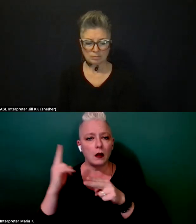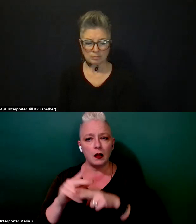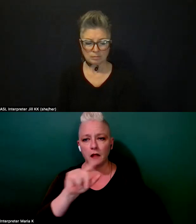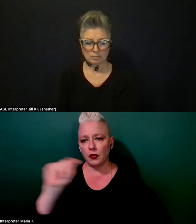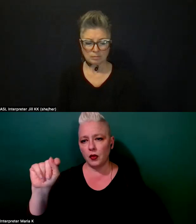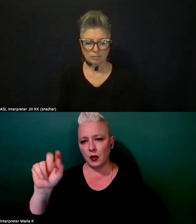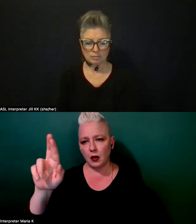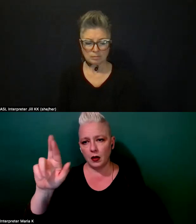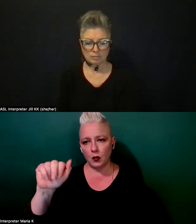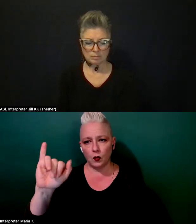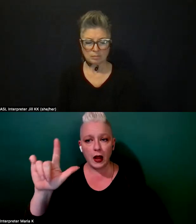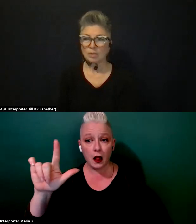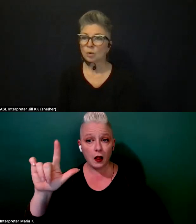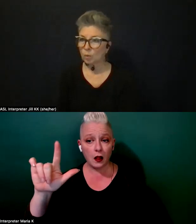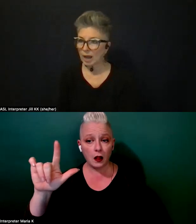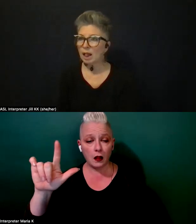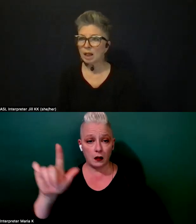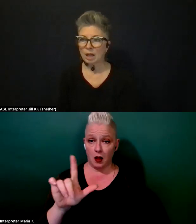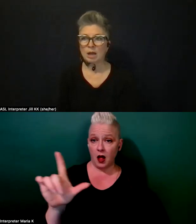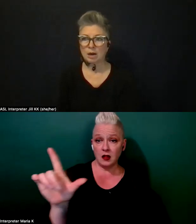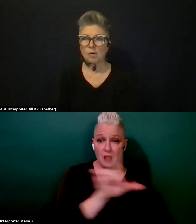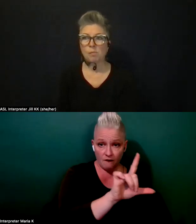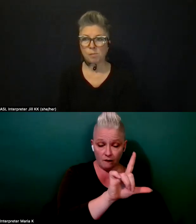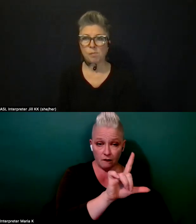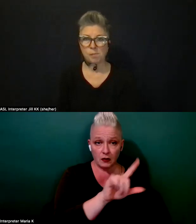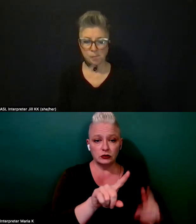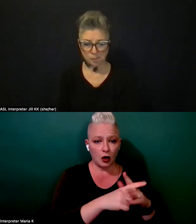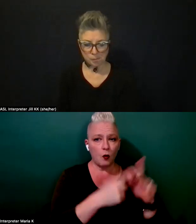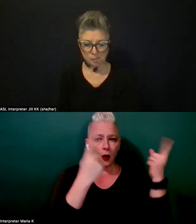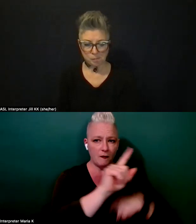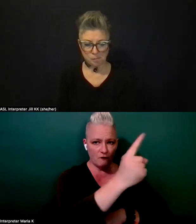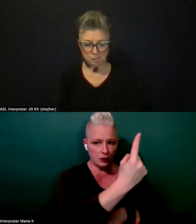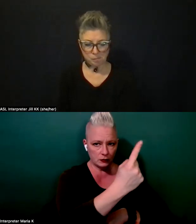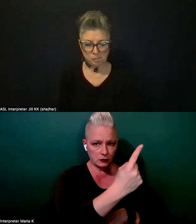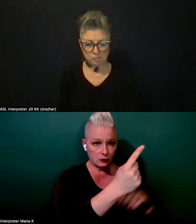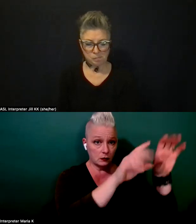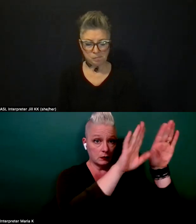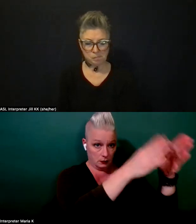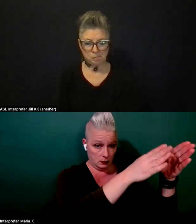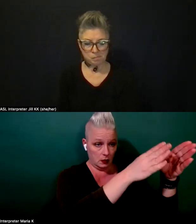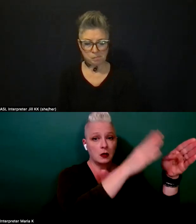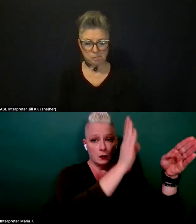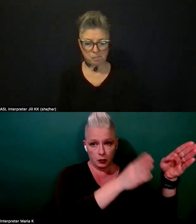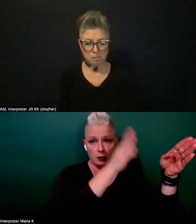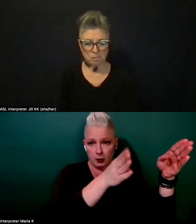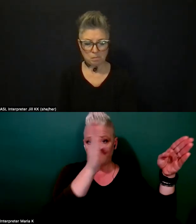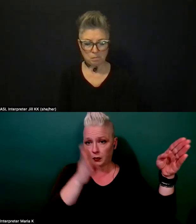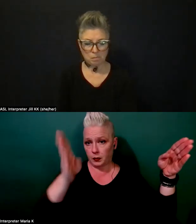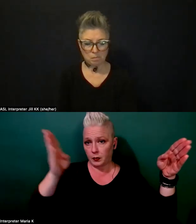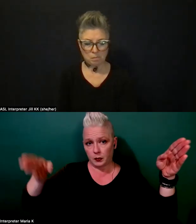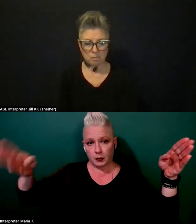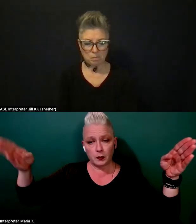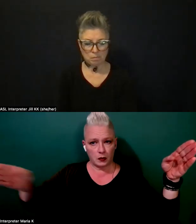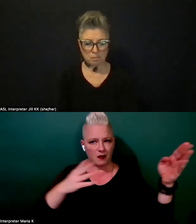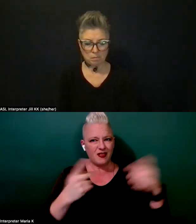rail, and it's on the left side, it starts like what's happening first in the day. And then as you go, it's each scene for the day.